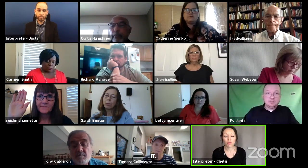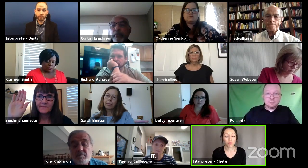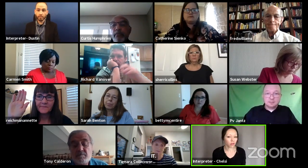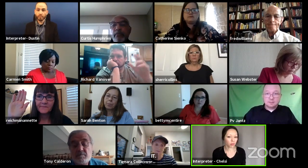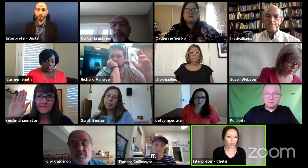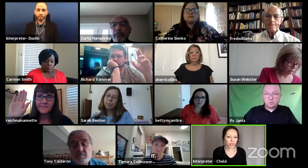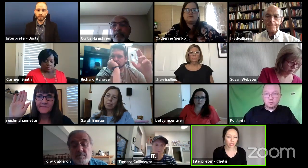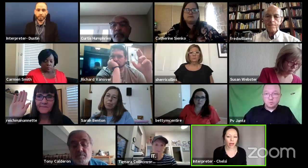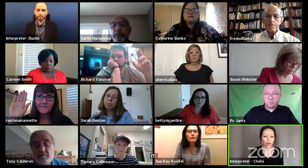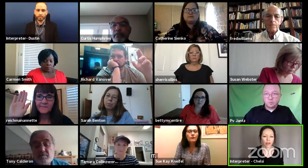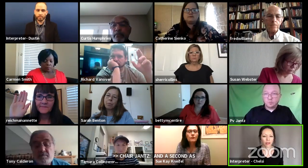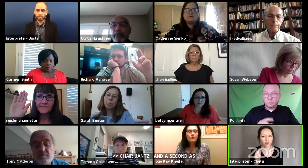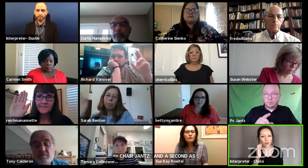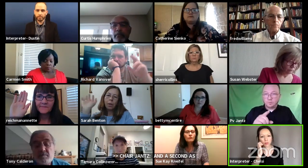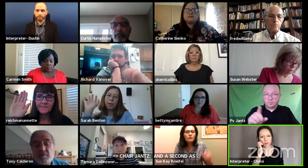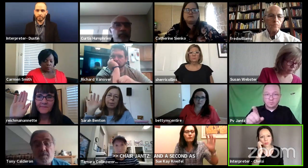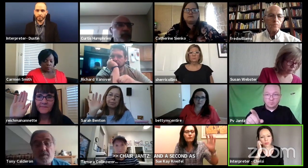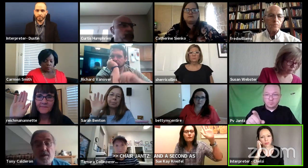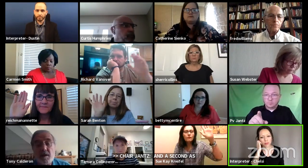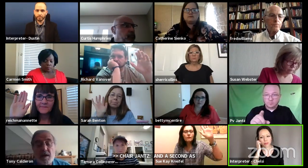All in favor, please say aye.